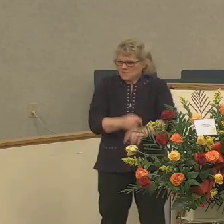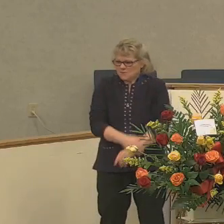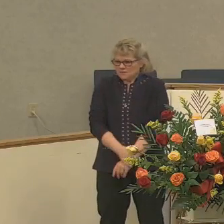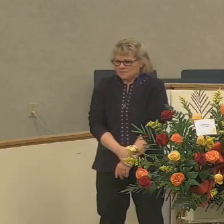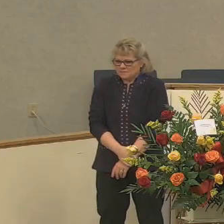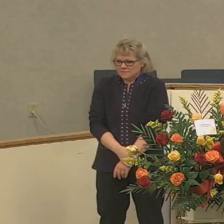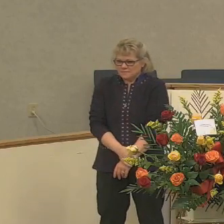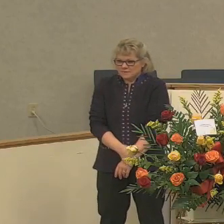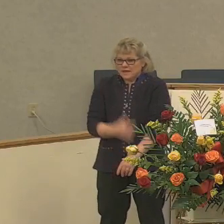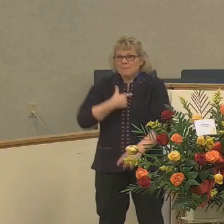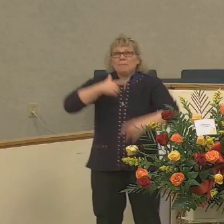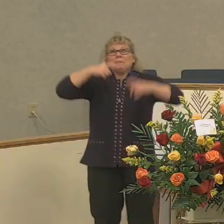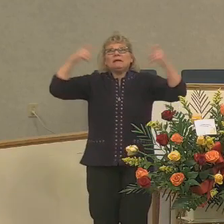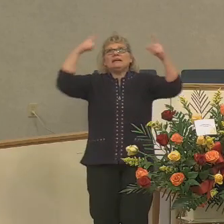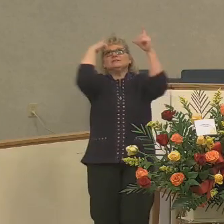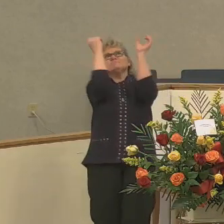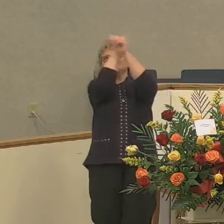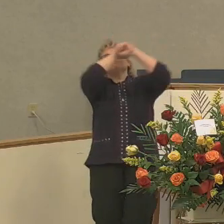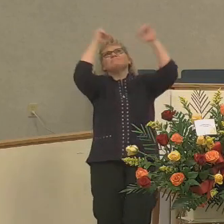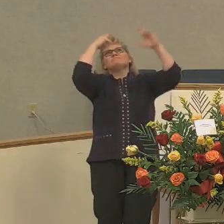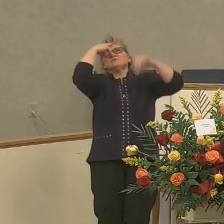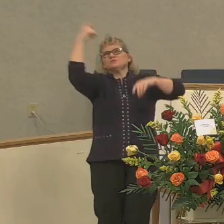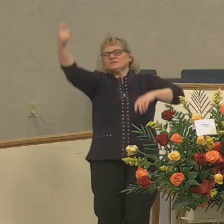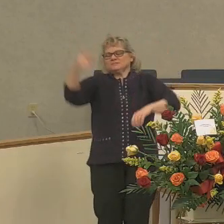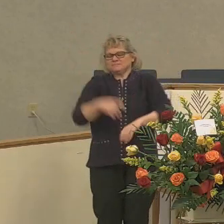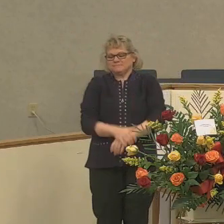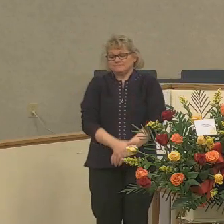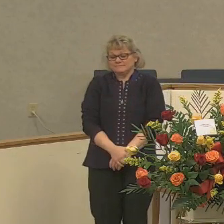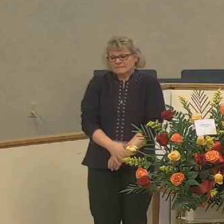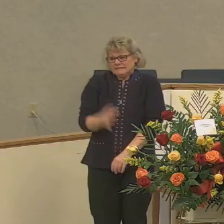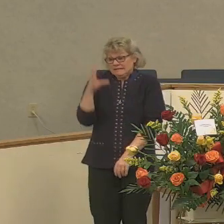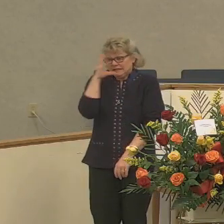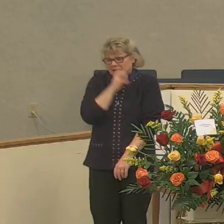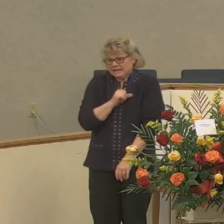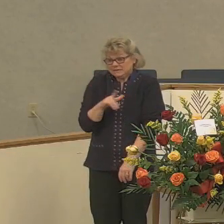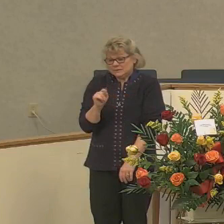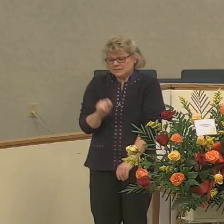I had great dreams. But you know what